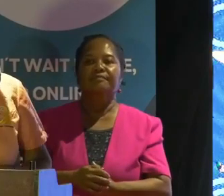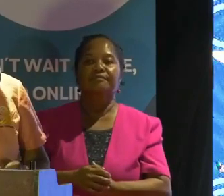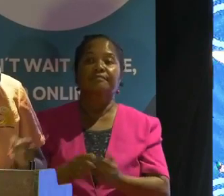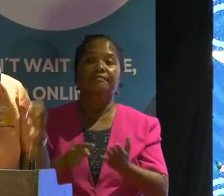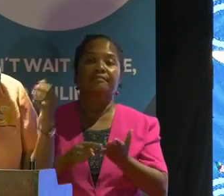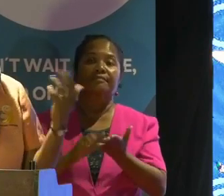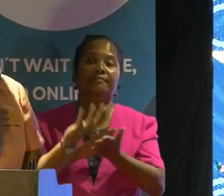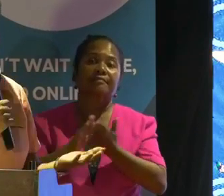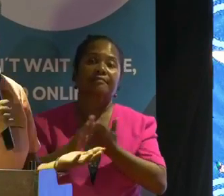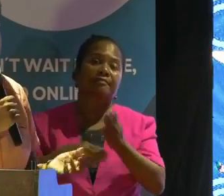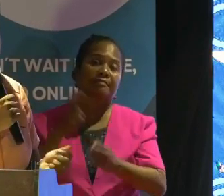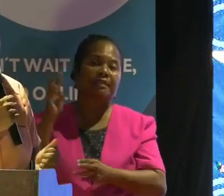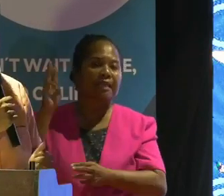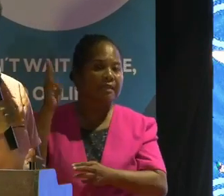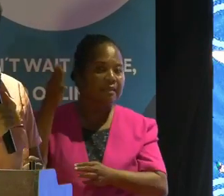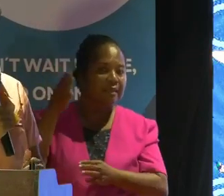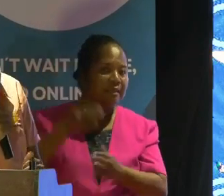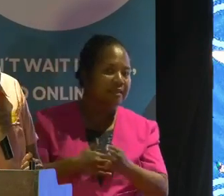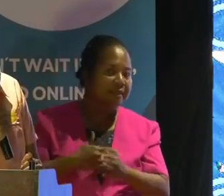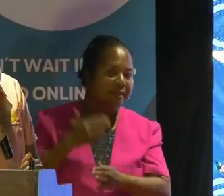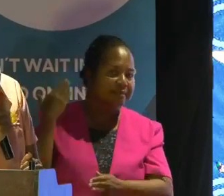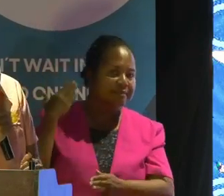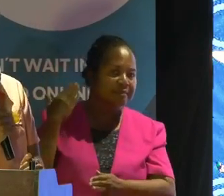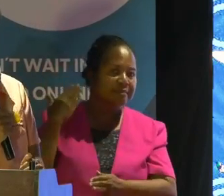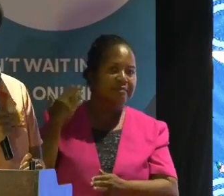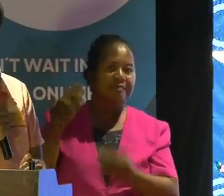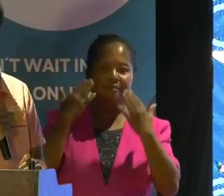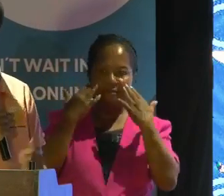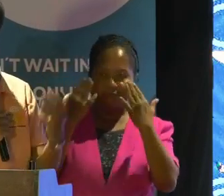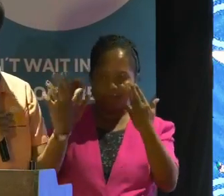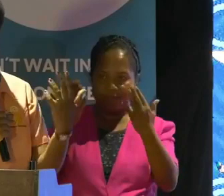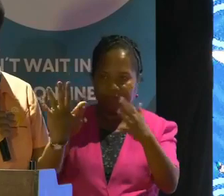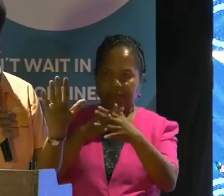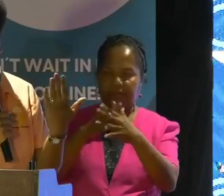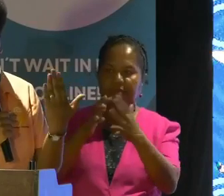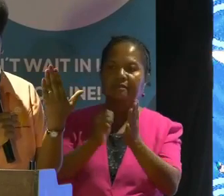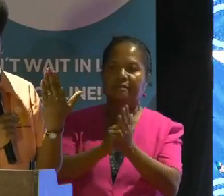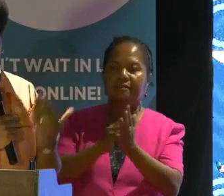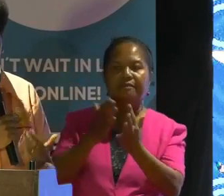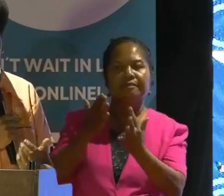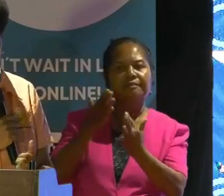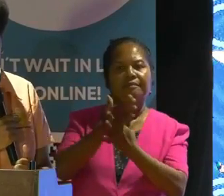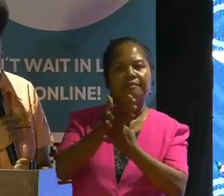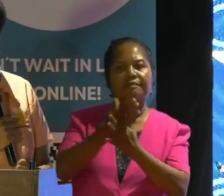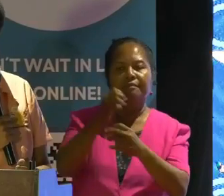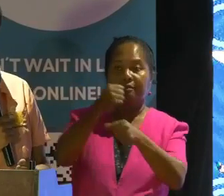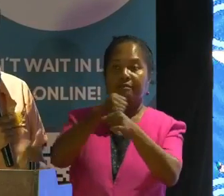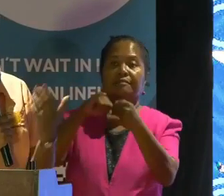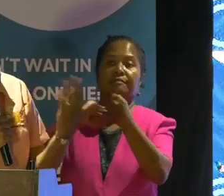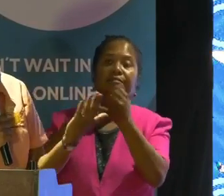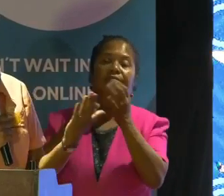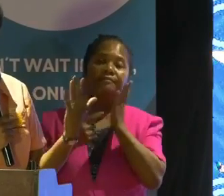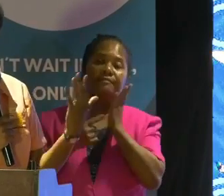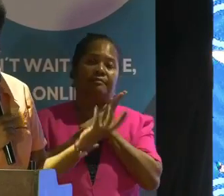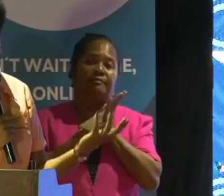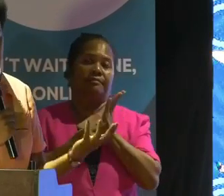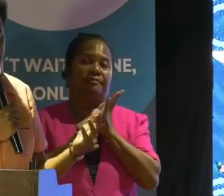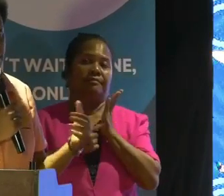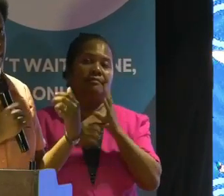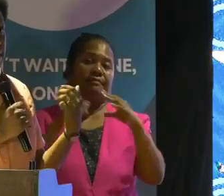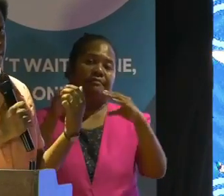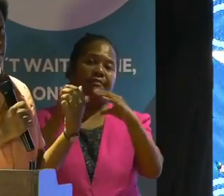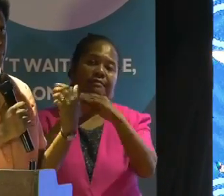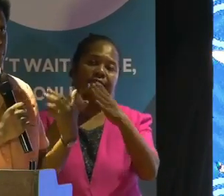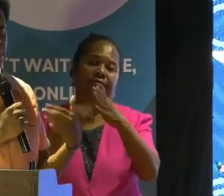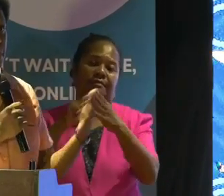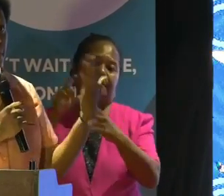Thursday would be the third day of this awareness where Bahimi go through law, GST, all bank